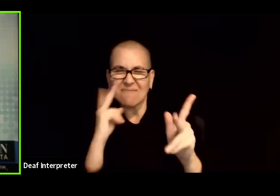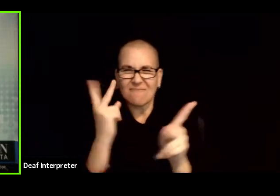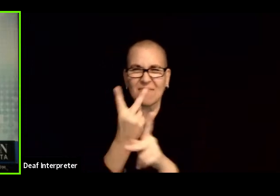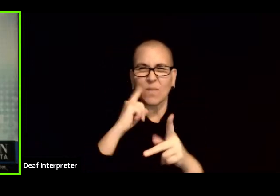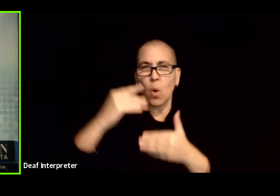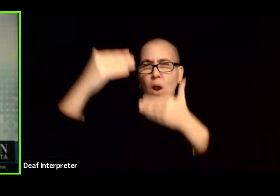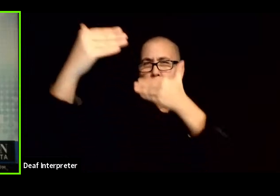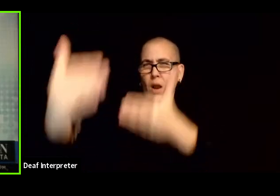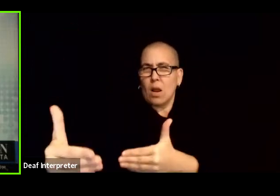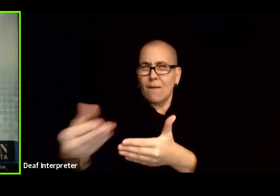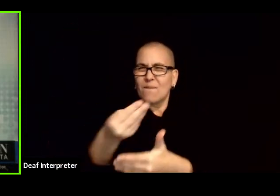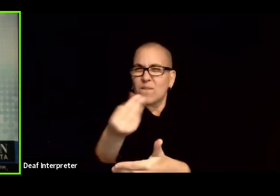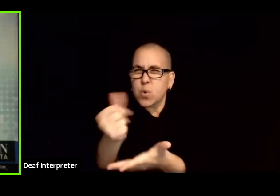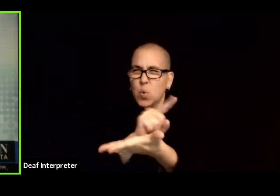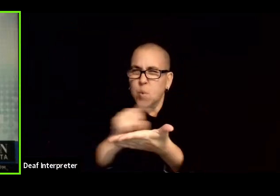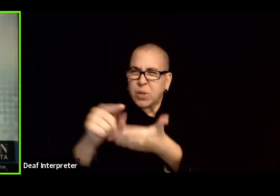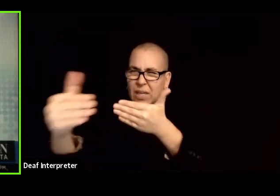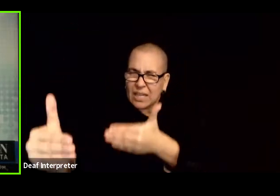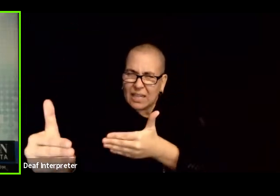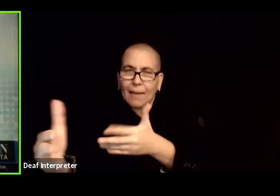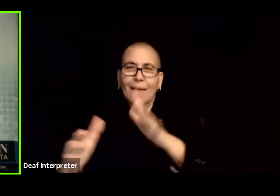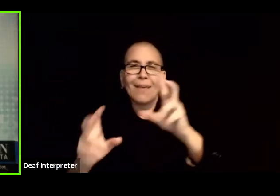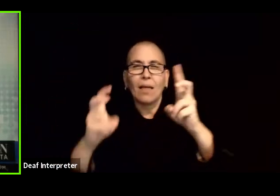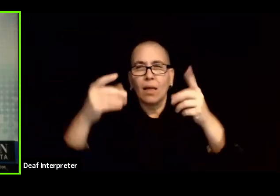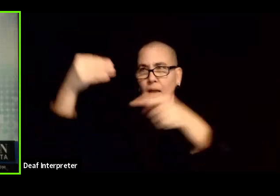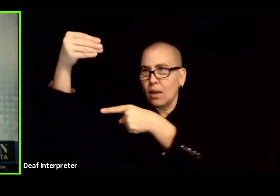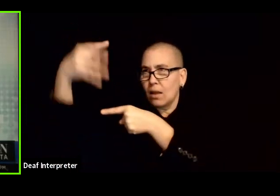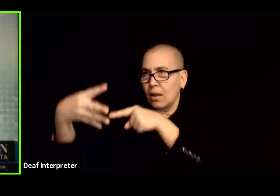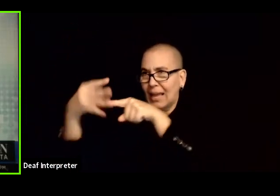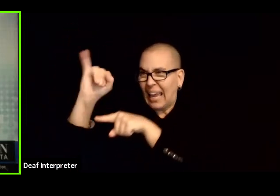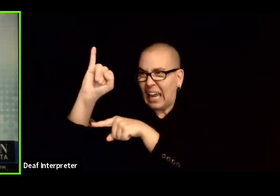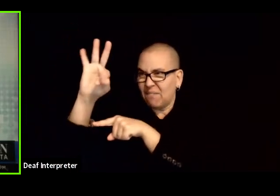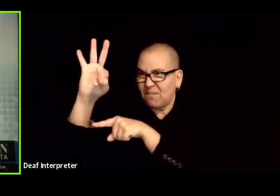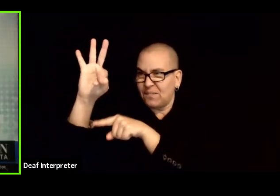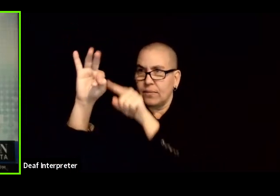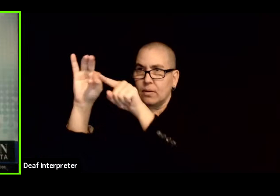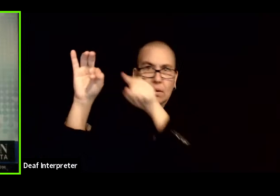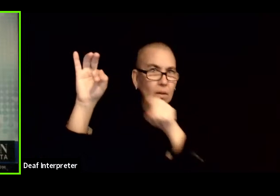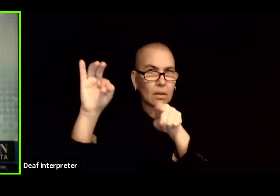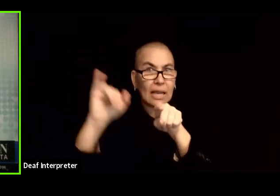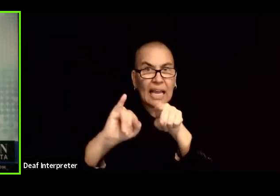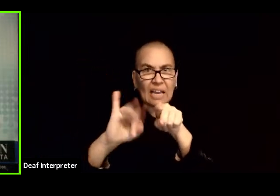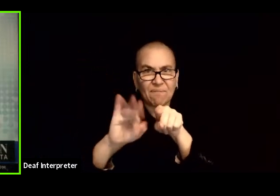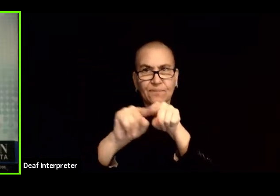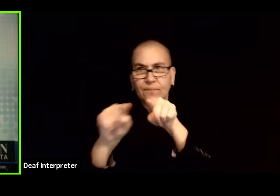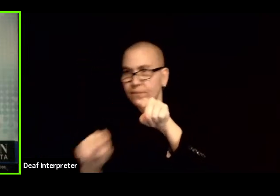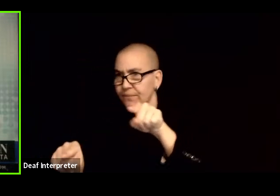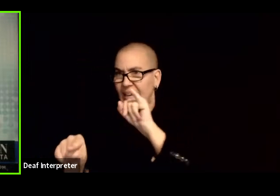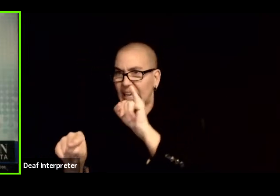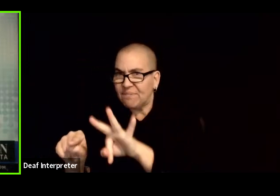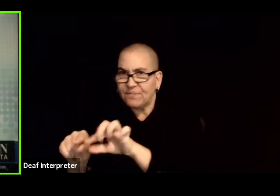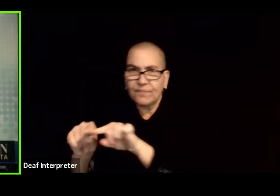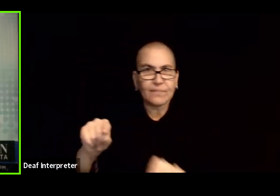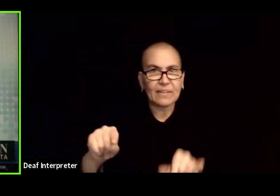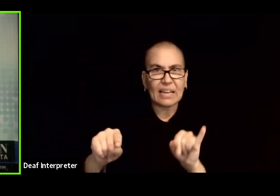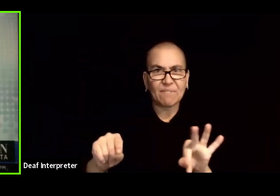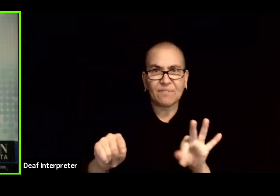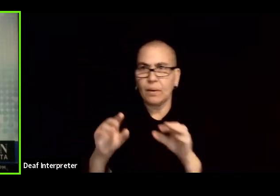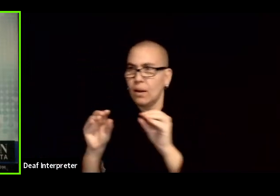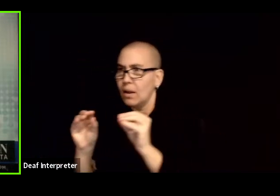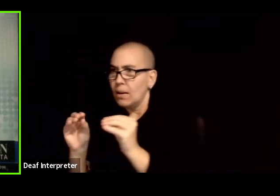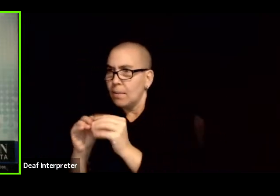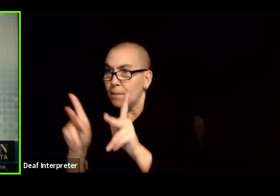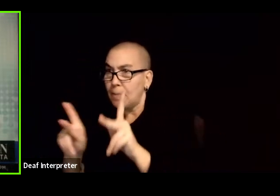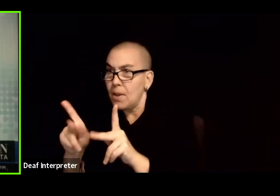factors of what would happen if masking compliance went up, for example, or what will happen at various levels of